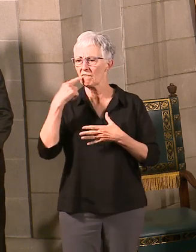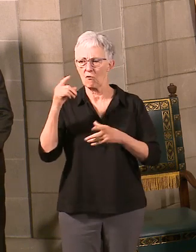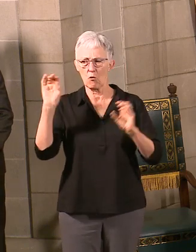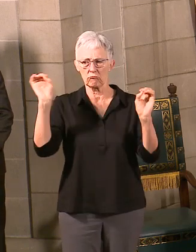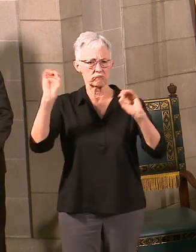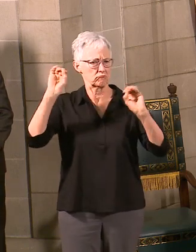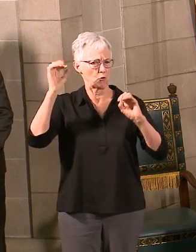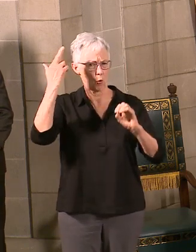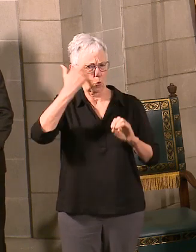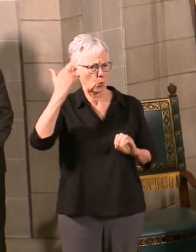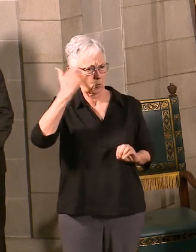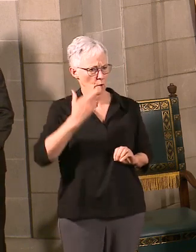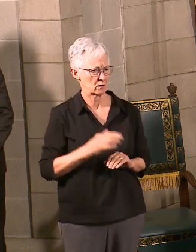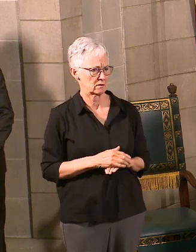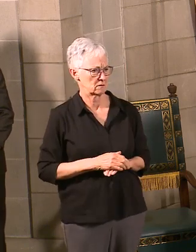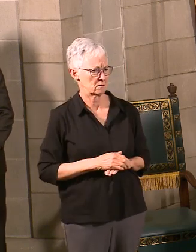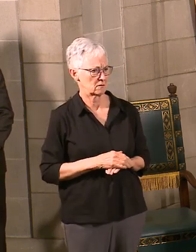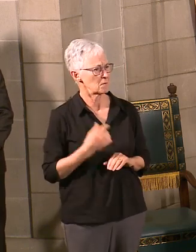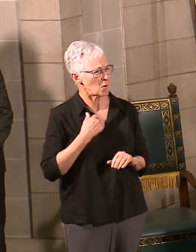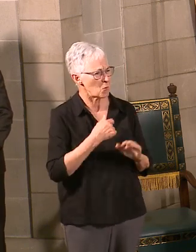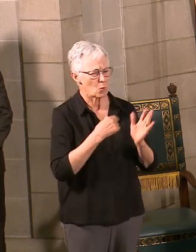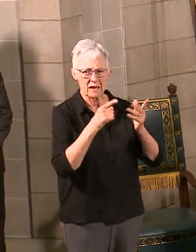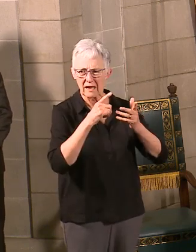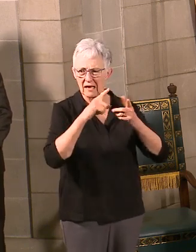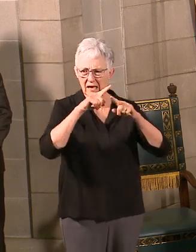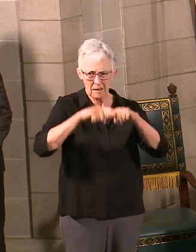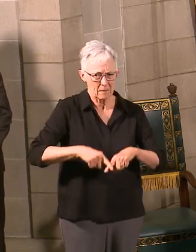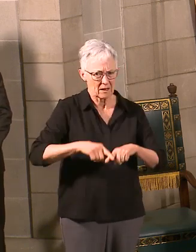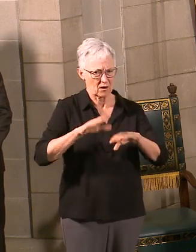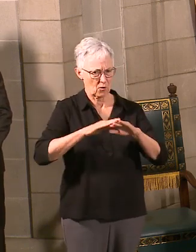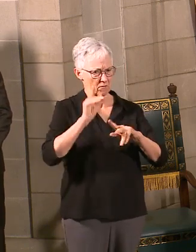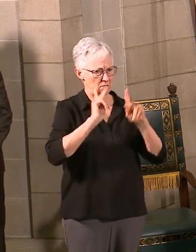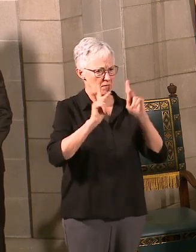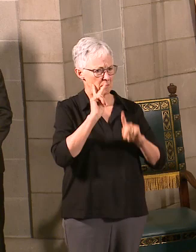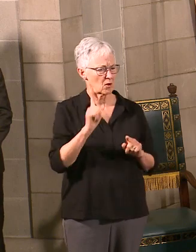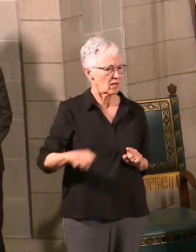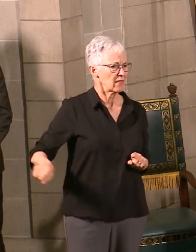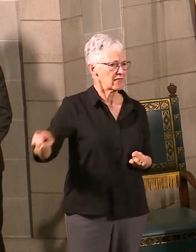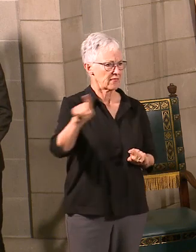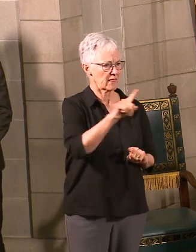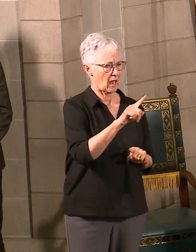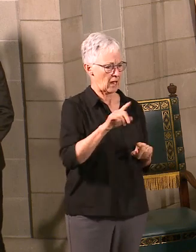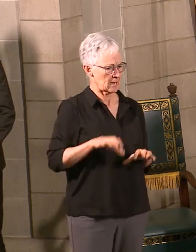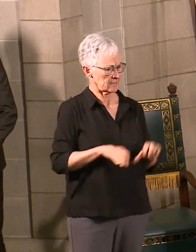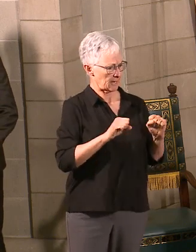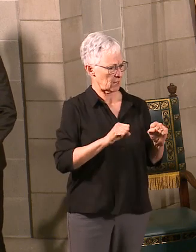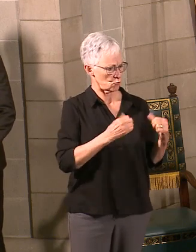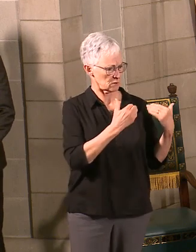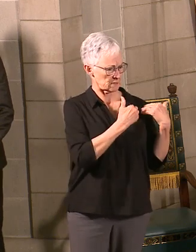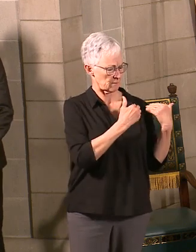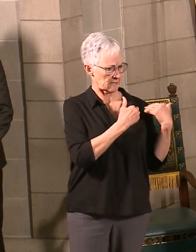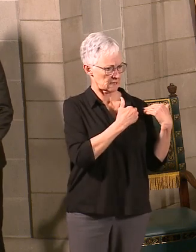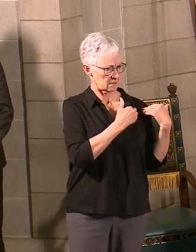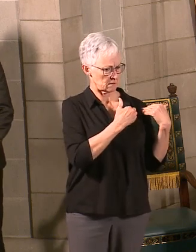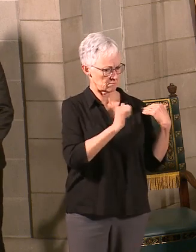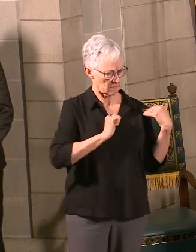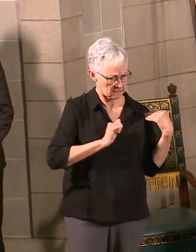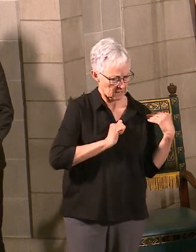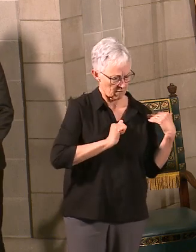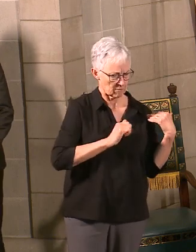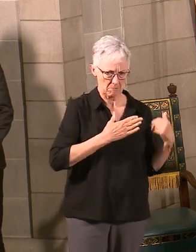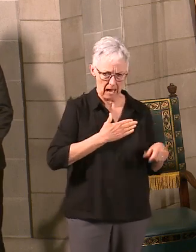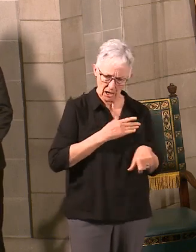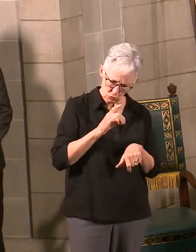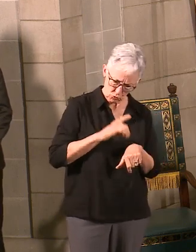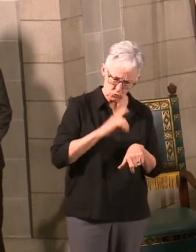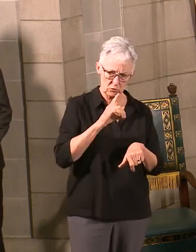right? This is a program that depends on people exercising personal responsibility and their civic duty to make that